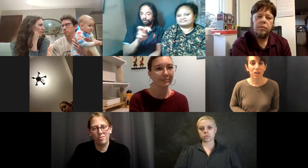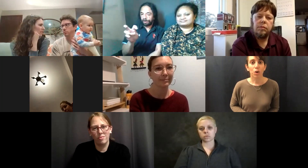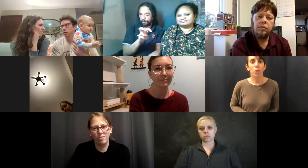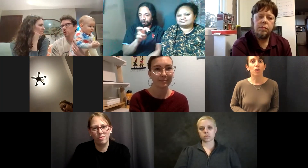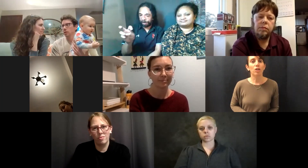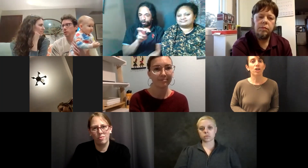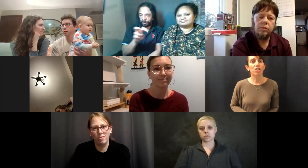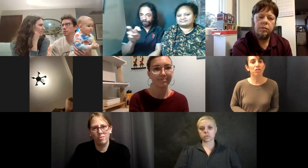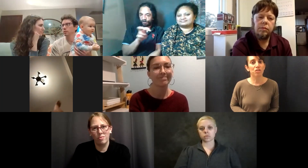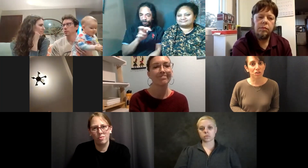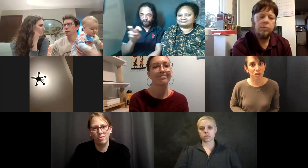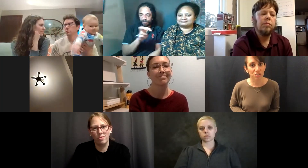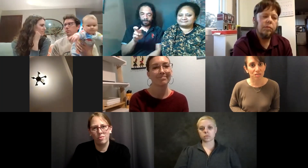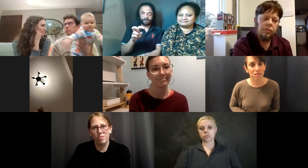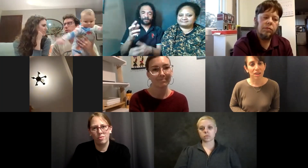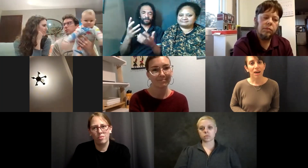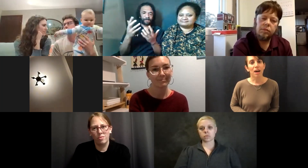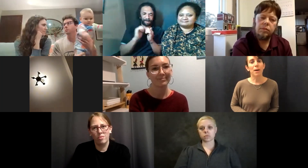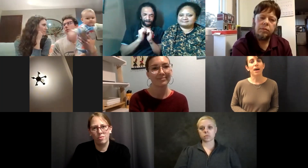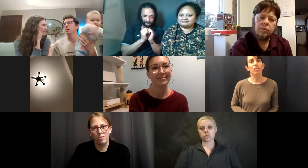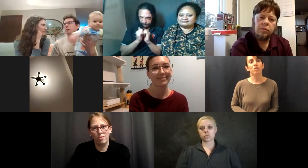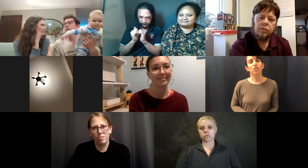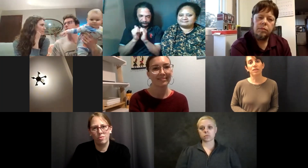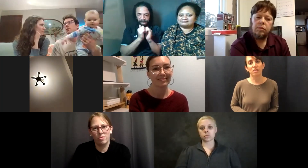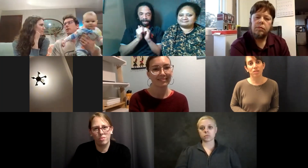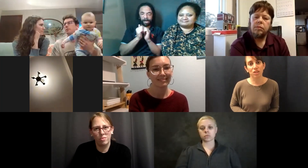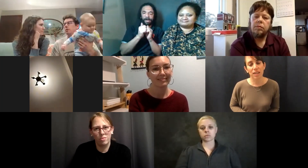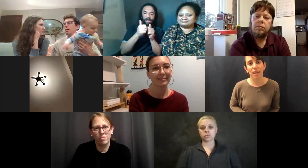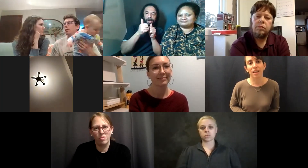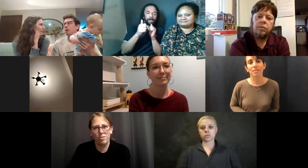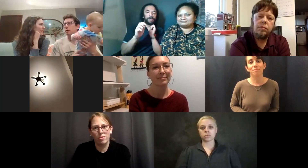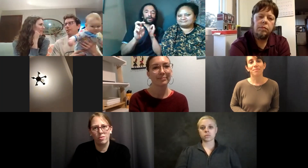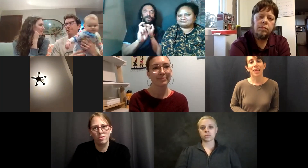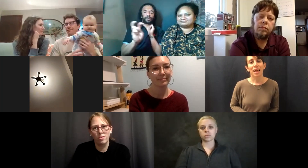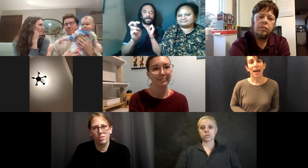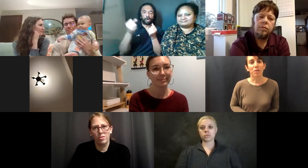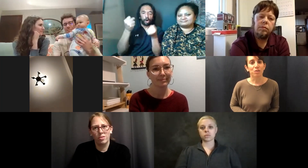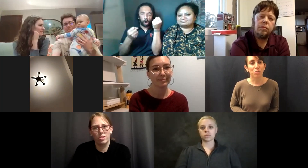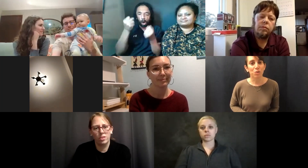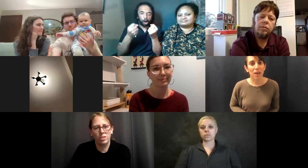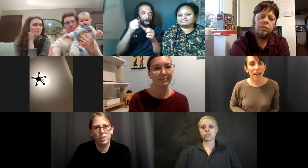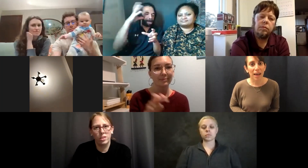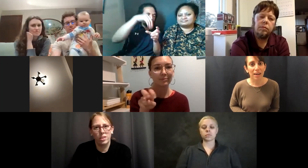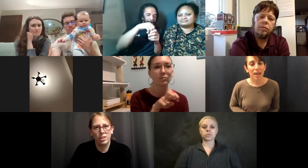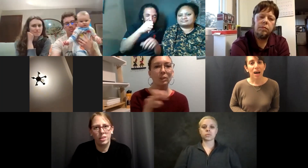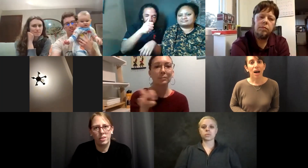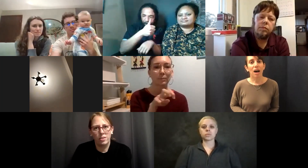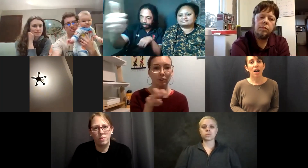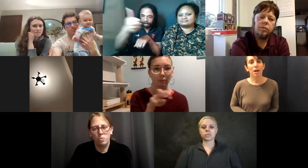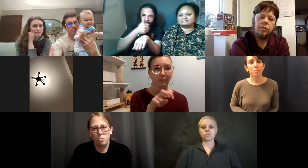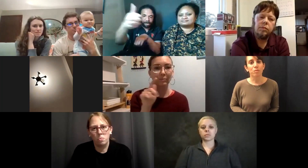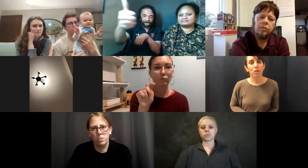us with all our concerns about transitioning, how to do that,